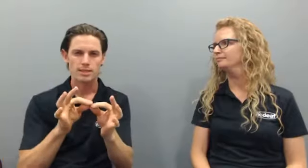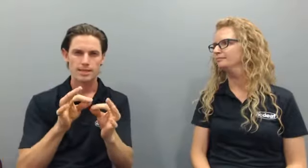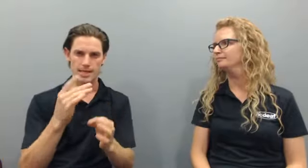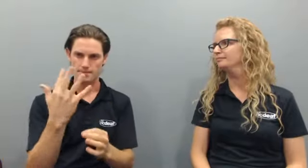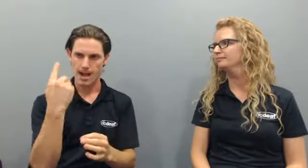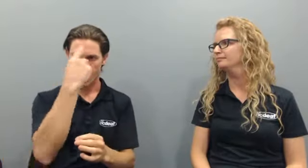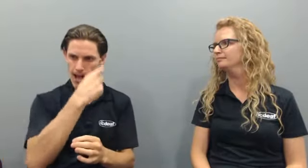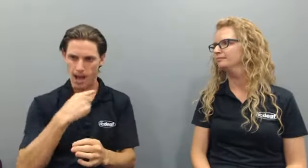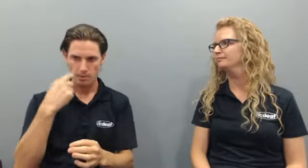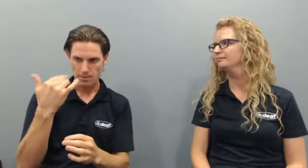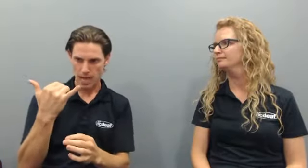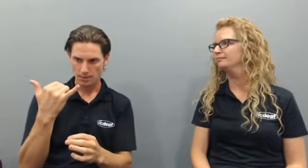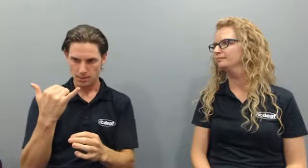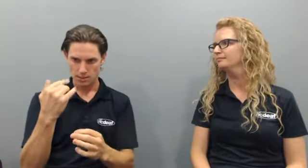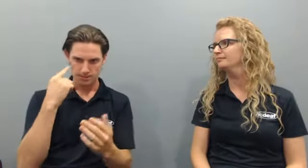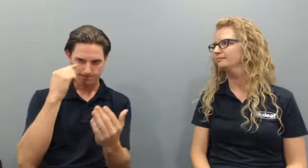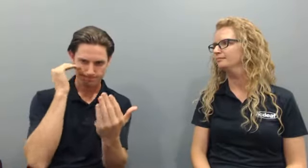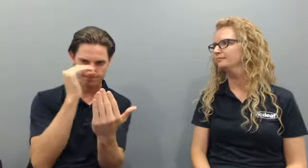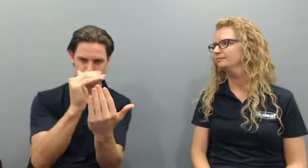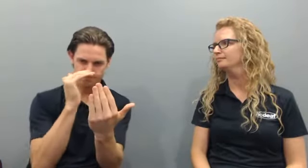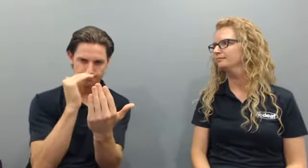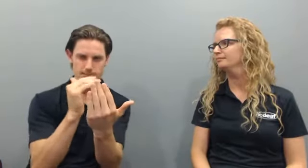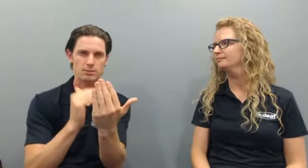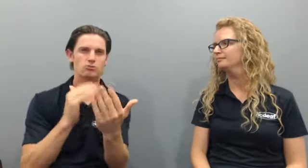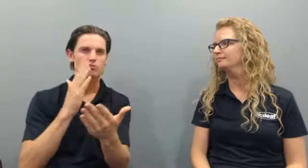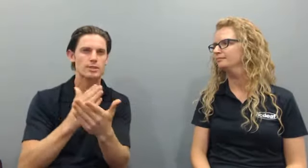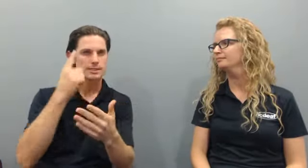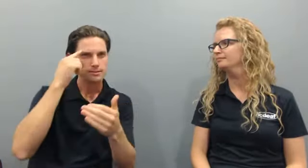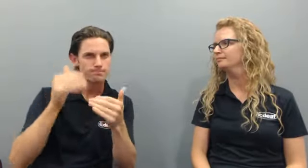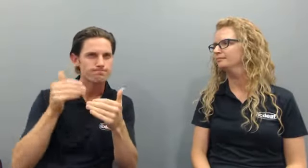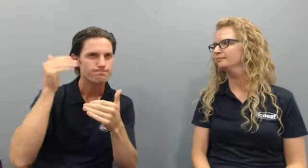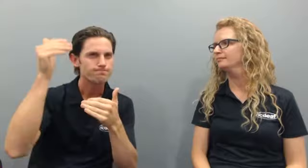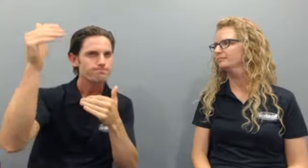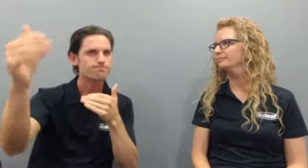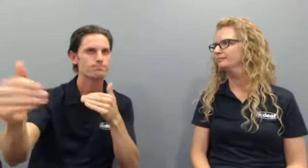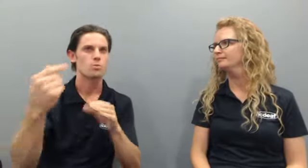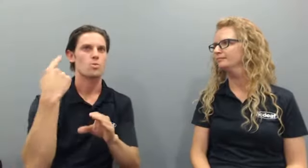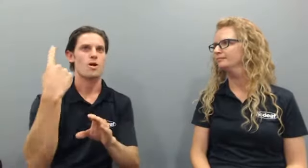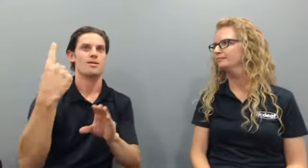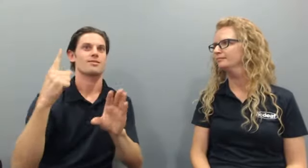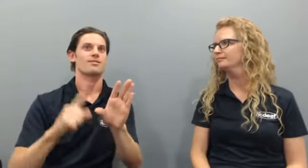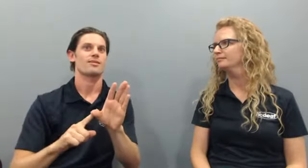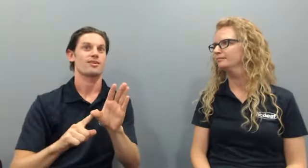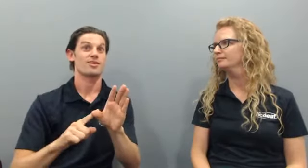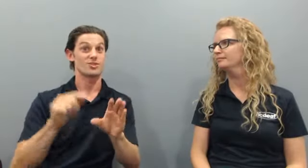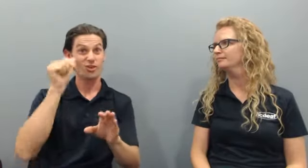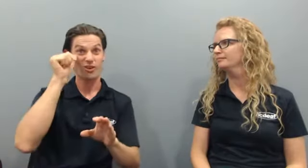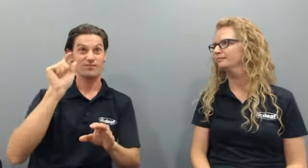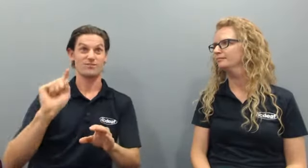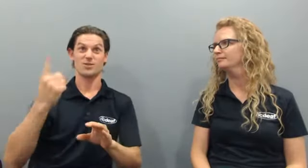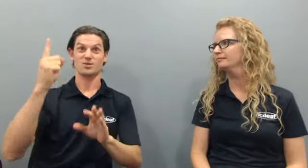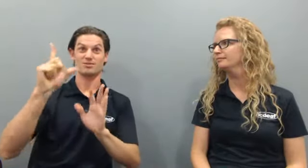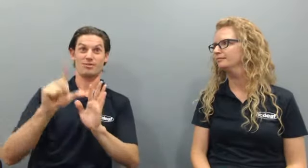consider what you want in your plan. You need to really consider how many hours of interpreting you've used over the last year and try